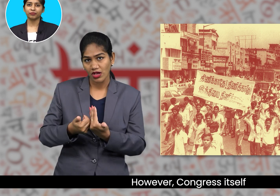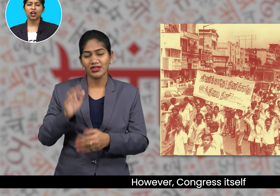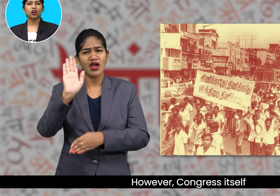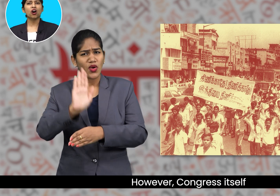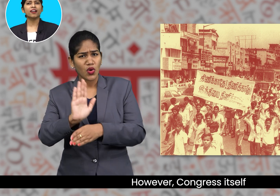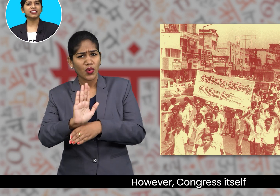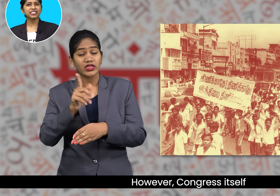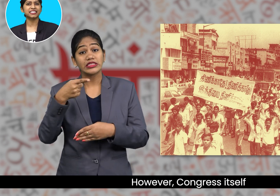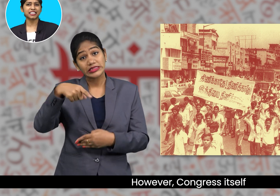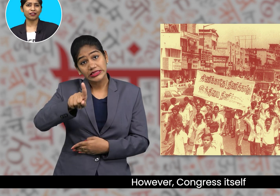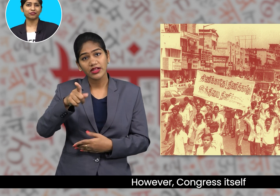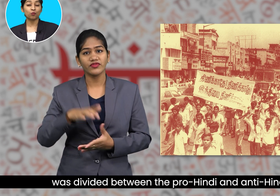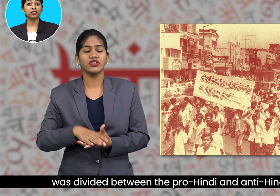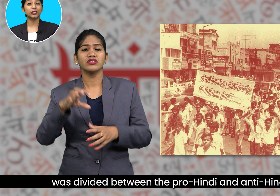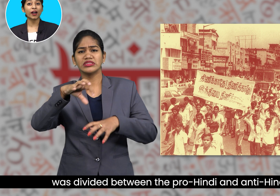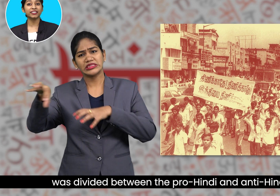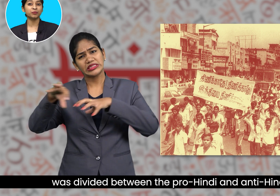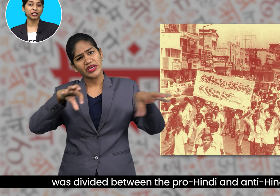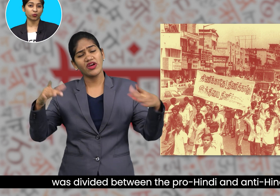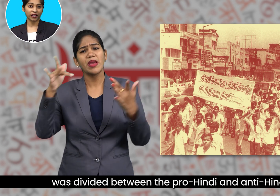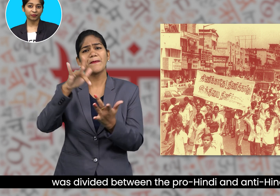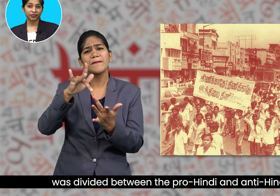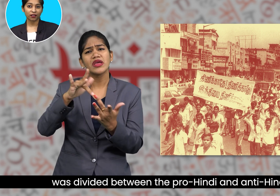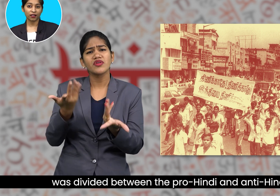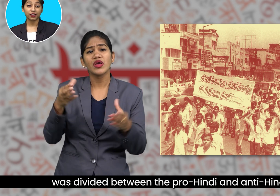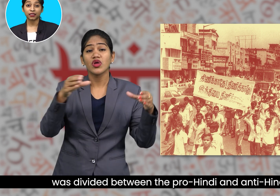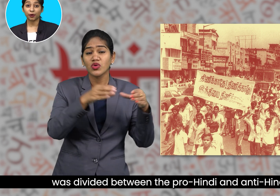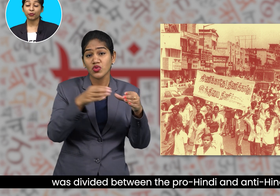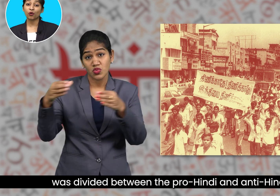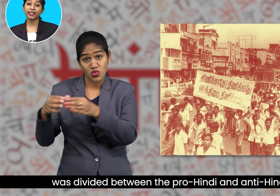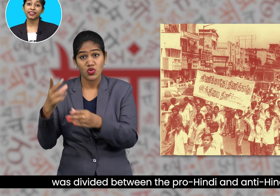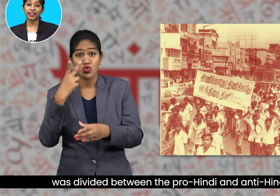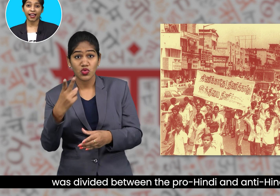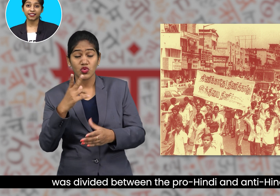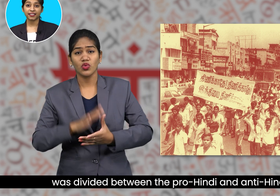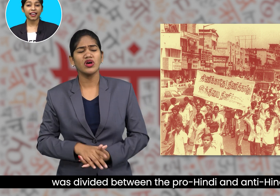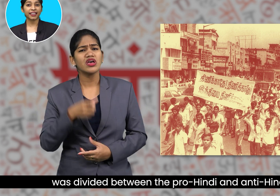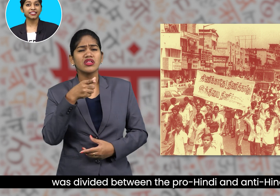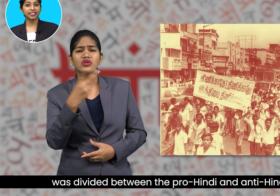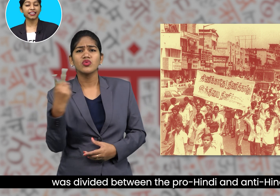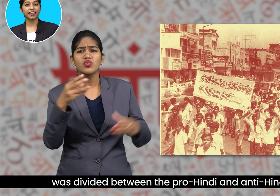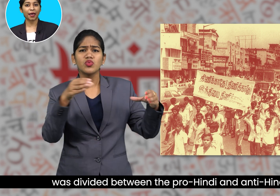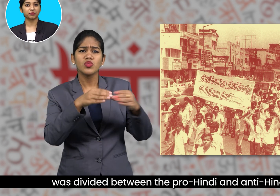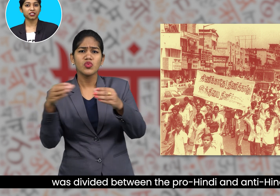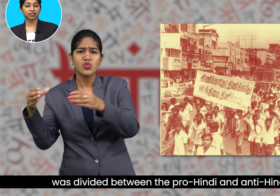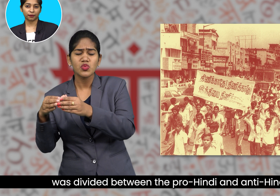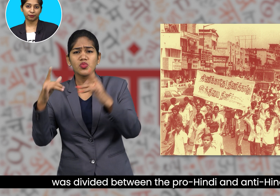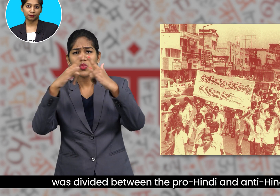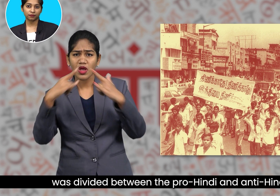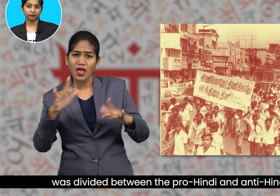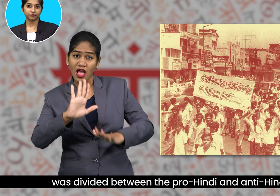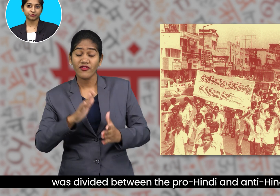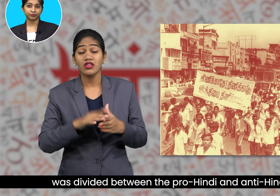However, Congress itself was divided between the pro-Hindi and anti-Hindi camps.